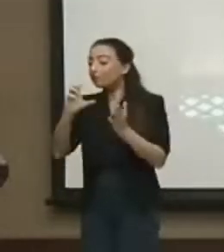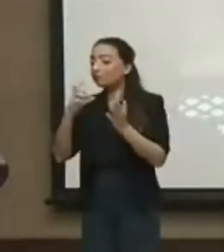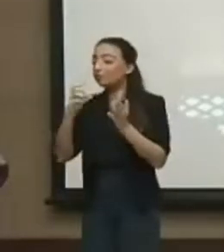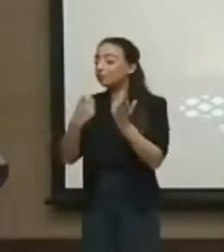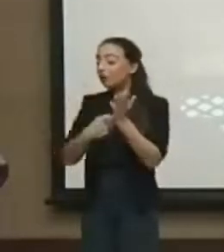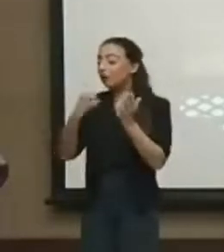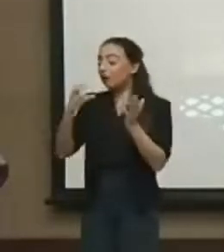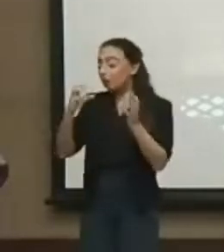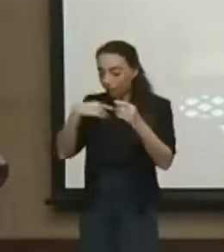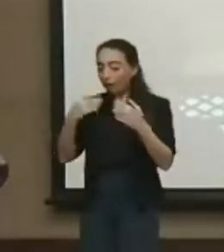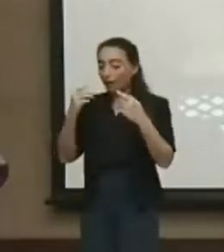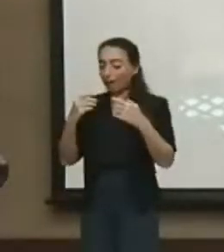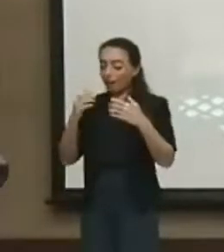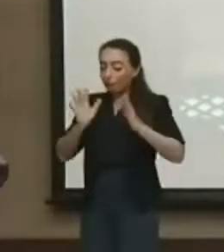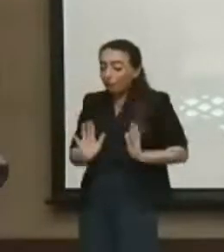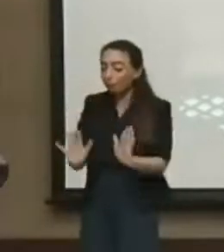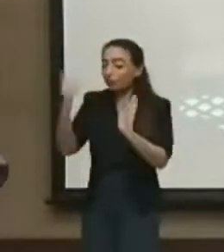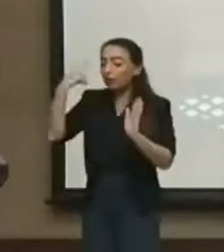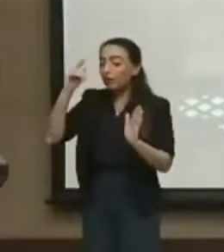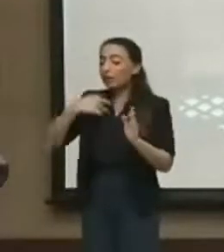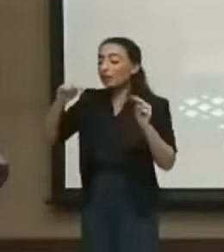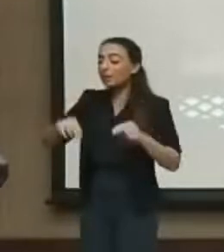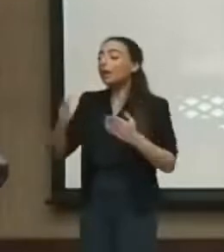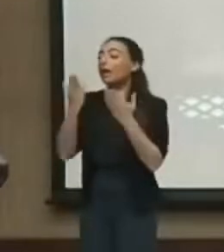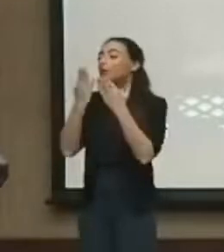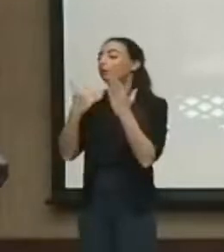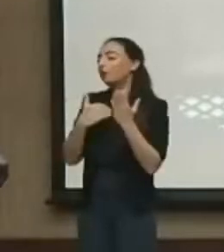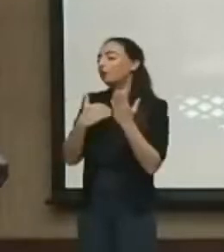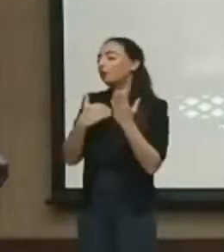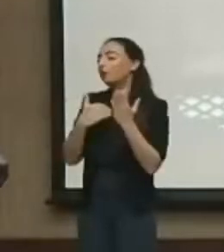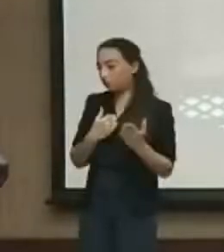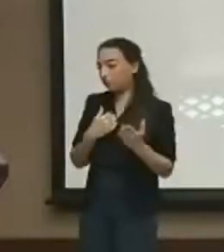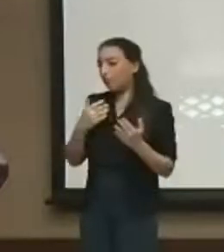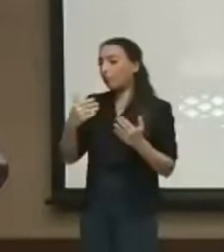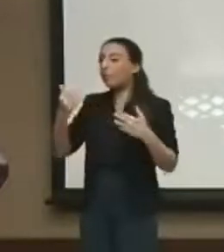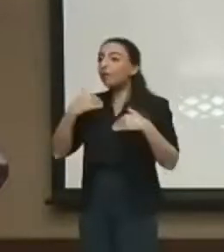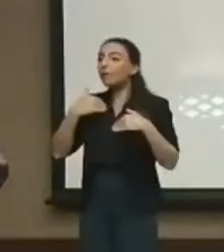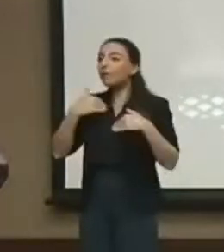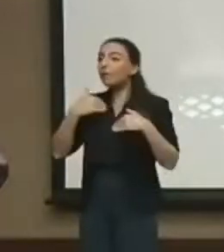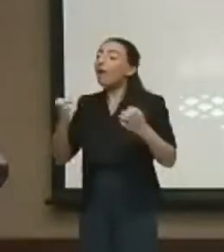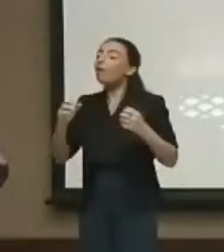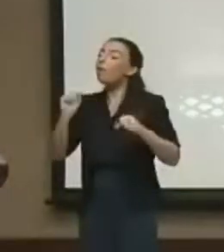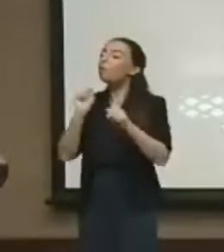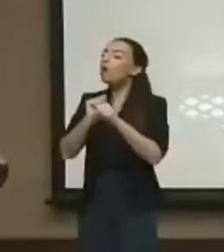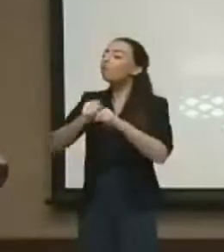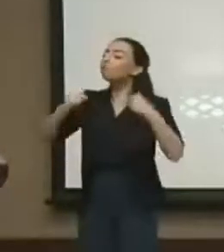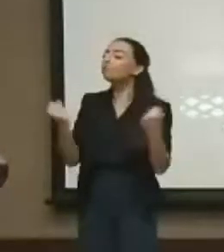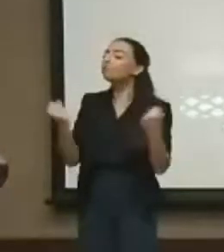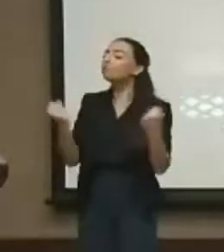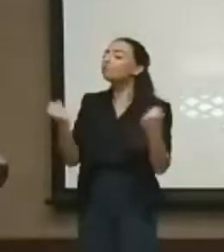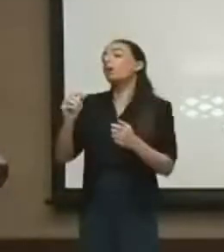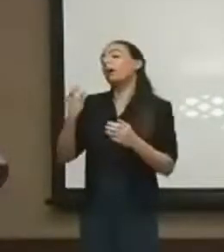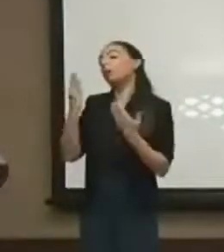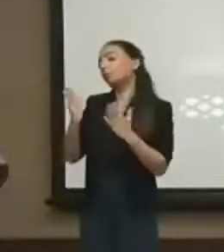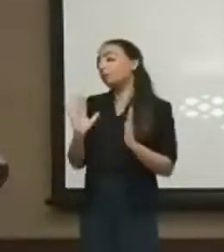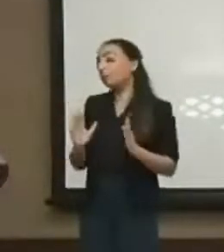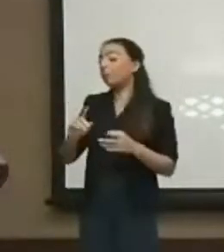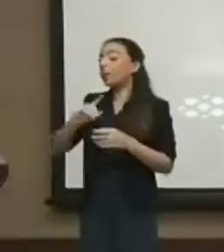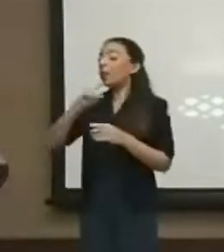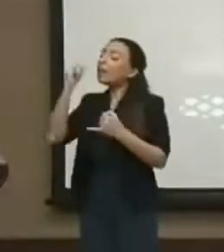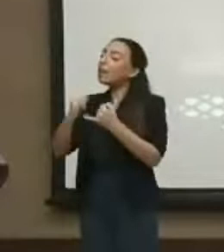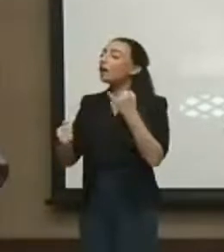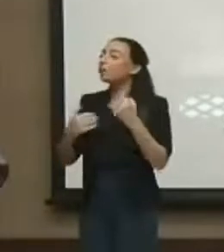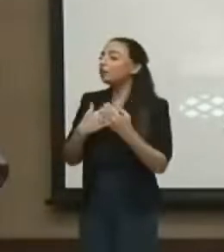push for education, what the education that we like. And the last point very quickly is that there's also